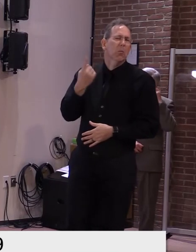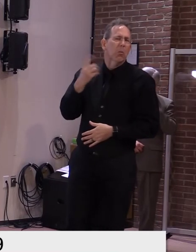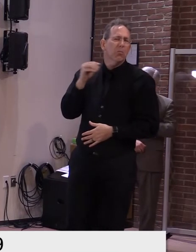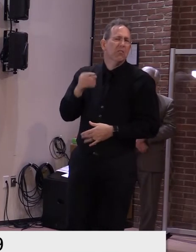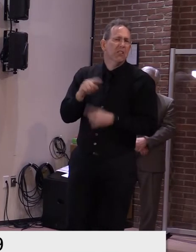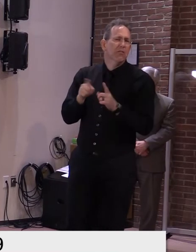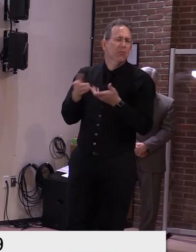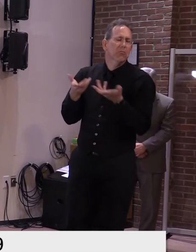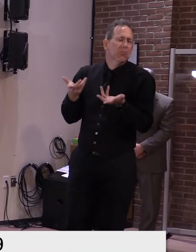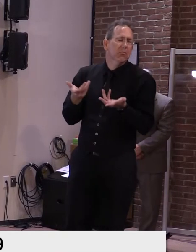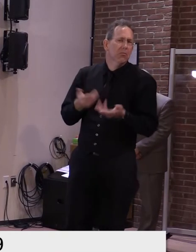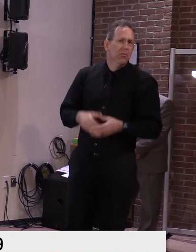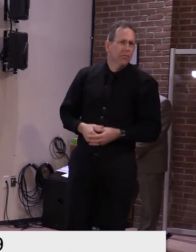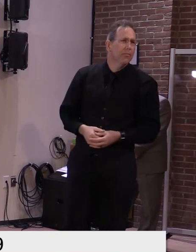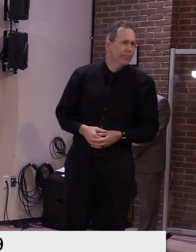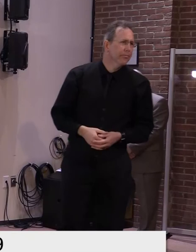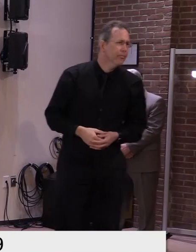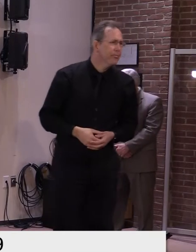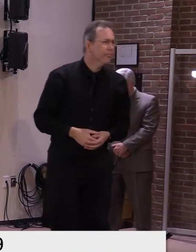Devin, Local